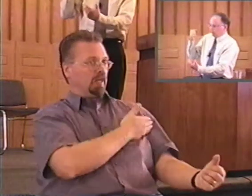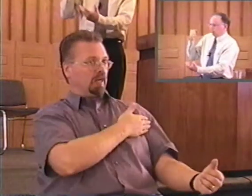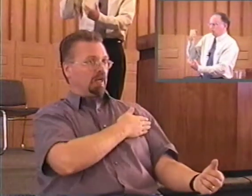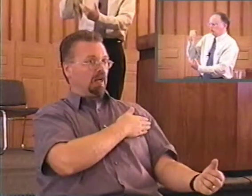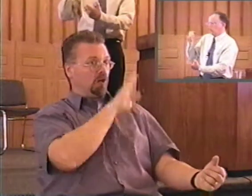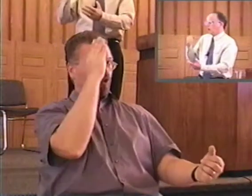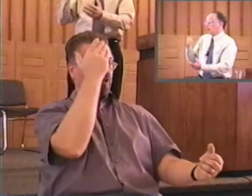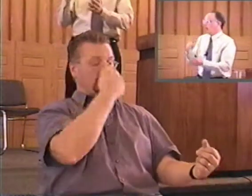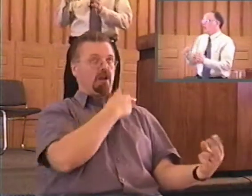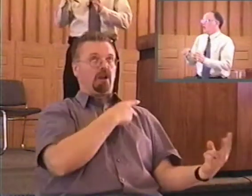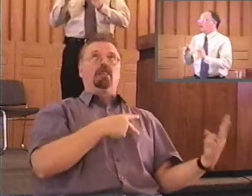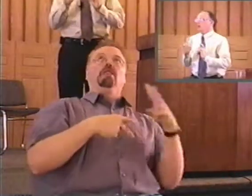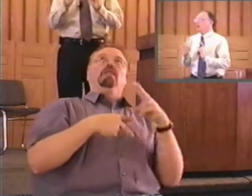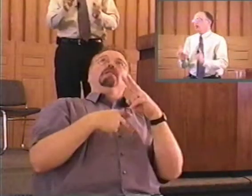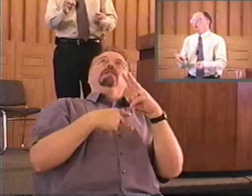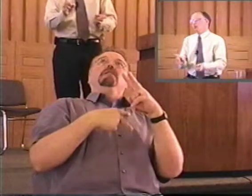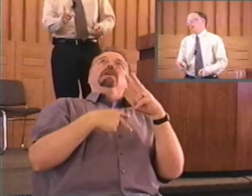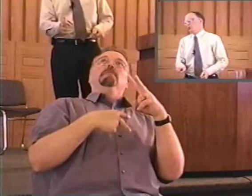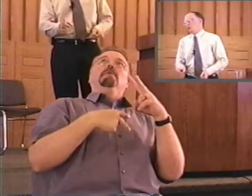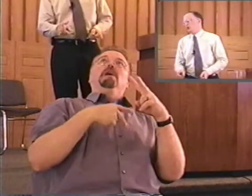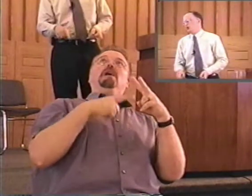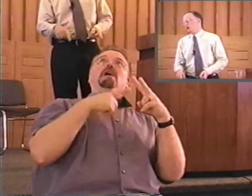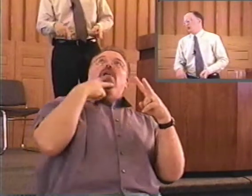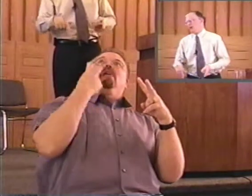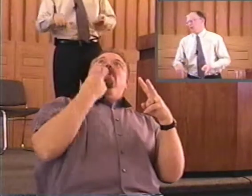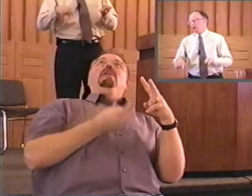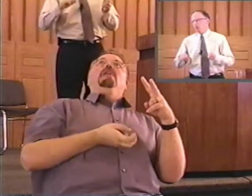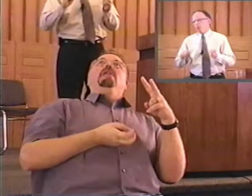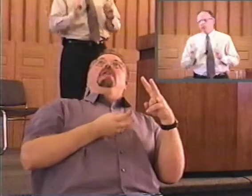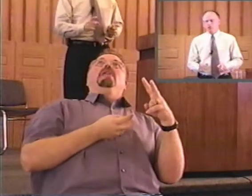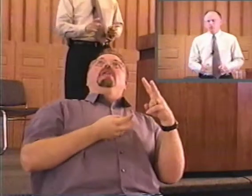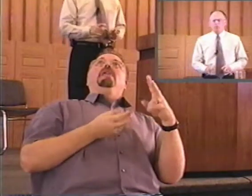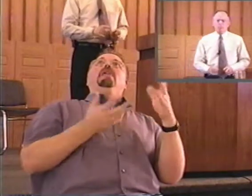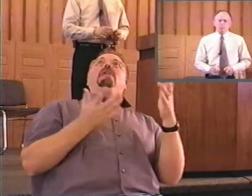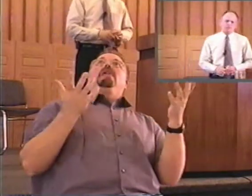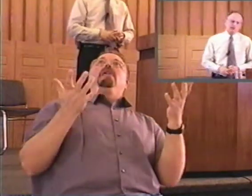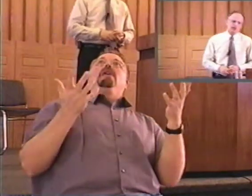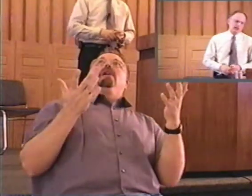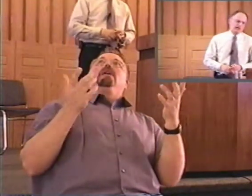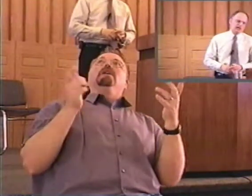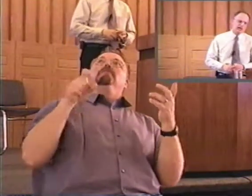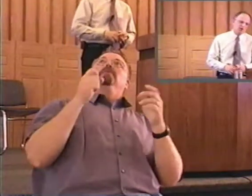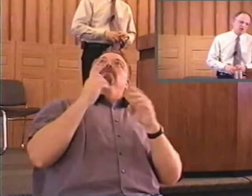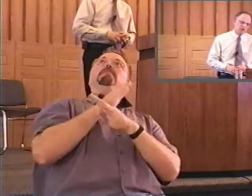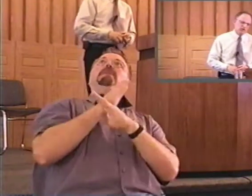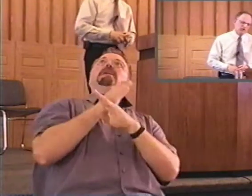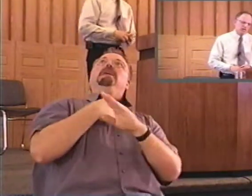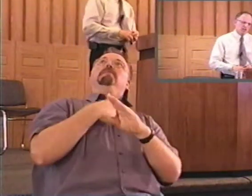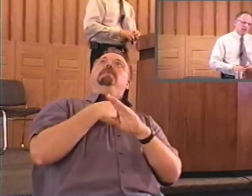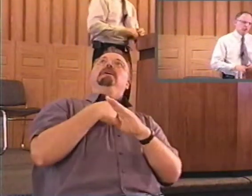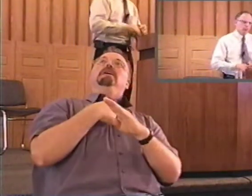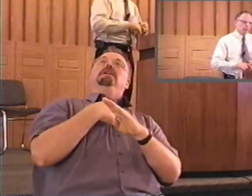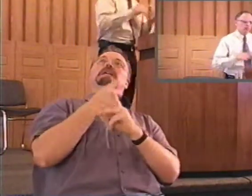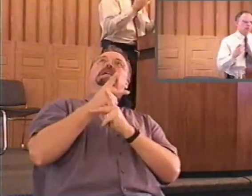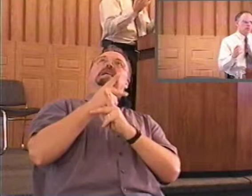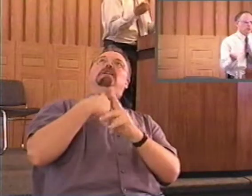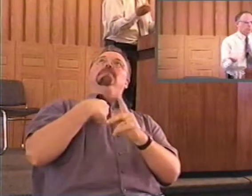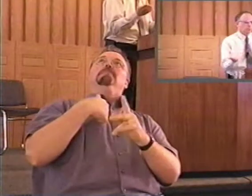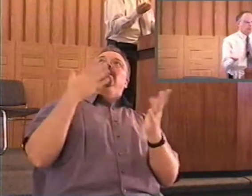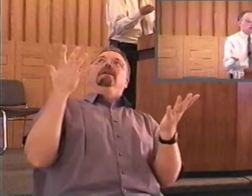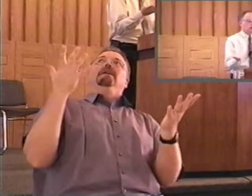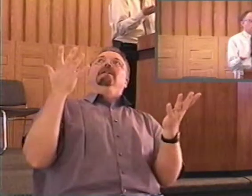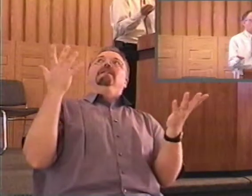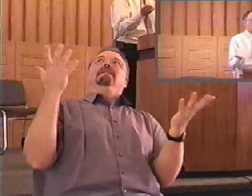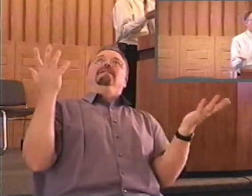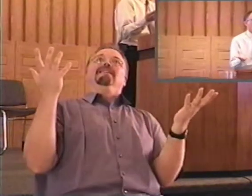you in absolute horror. The one who is supposed to protect me, the one who is supposed to take care of me, the one who